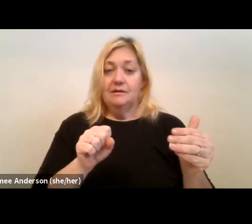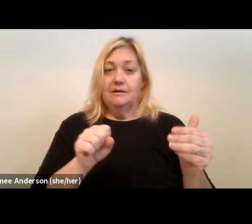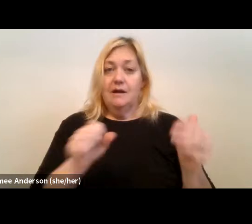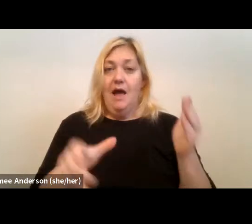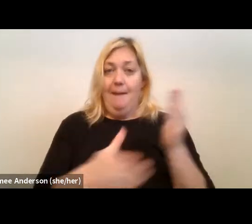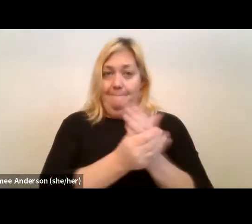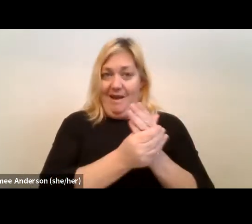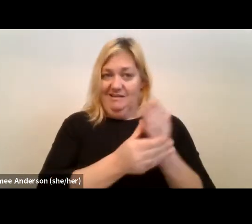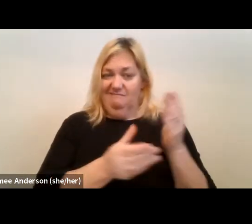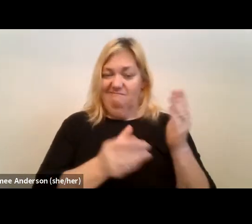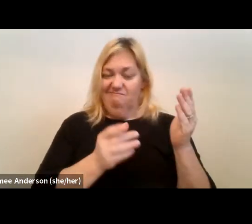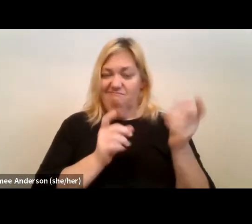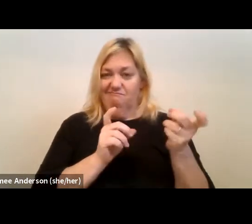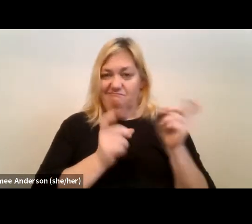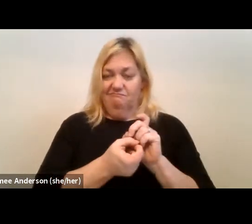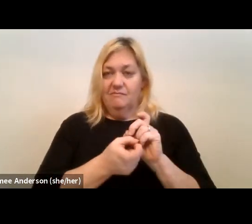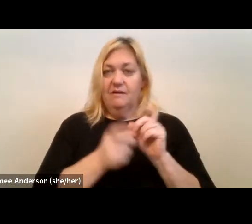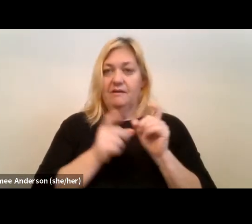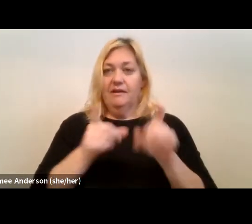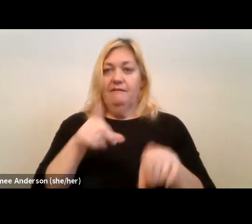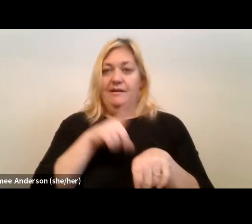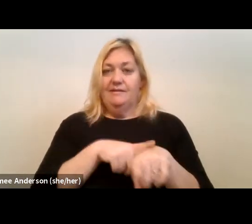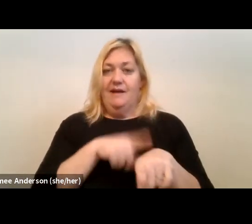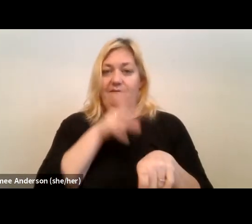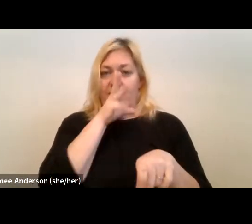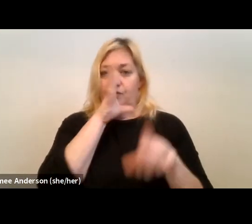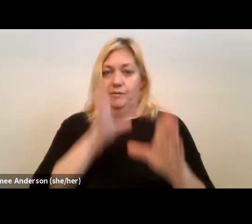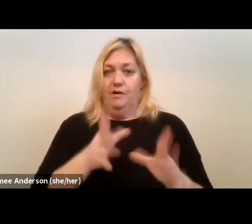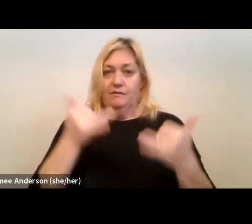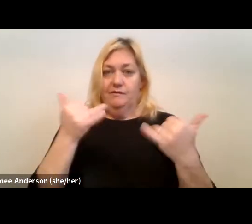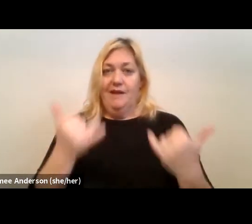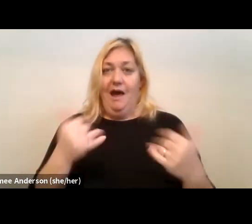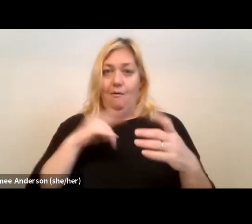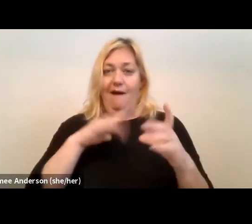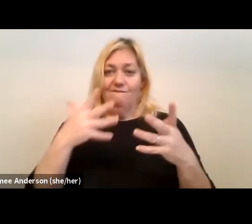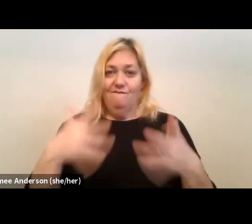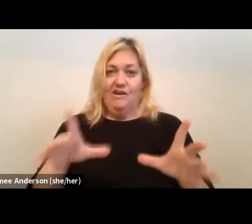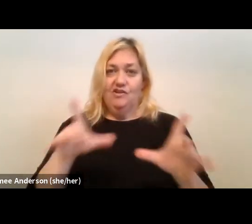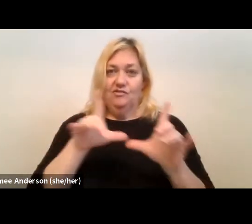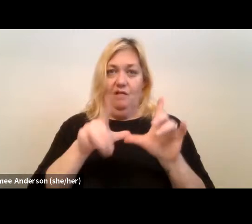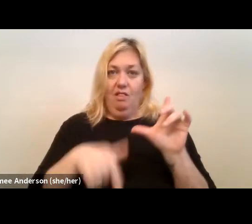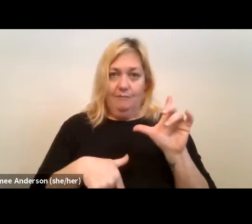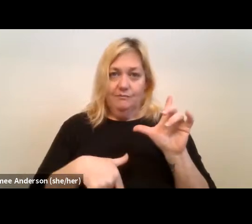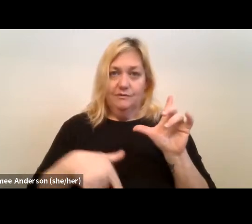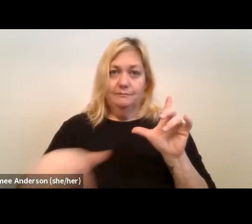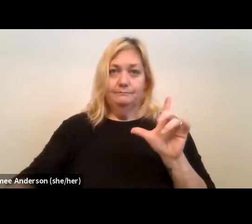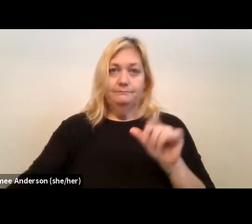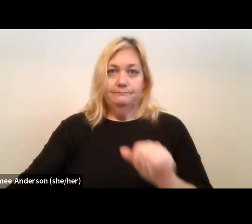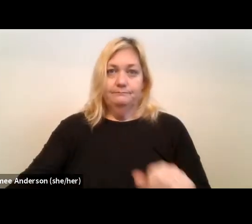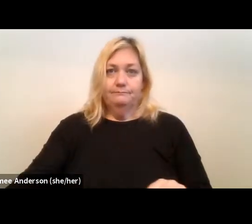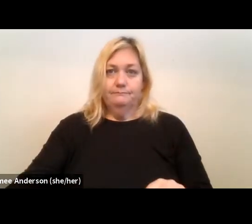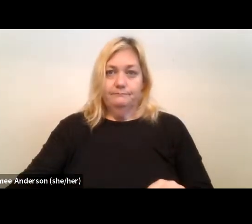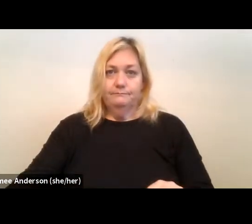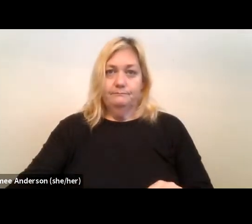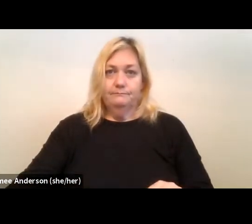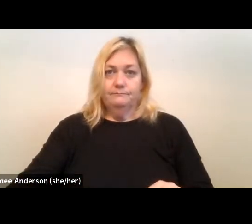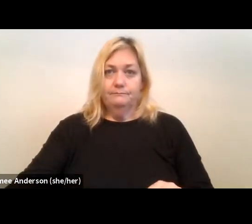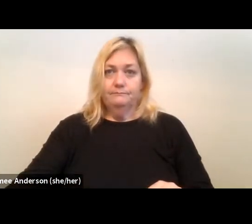amended, given that the time for speakers has elapsed, or the number of speakers the speakers list has been